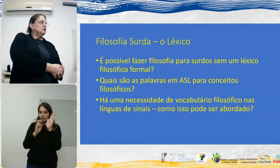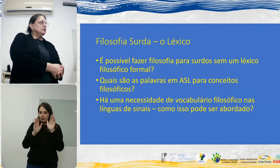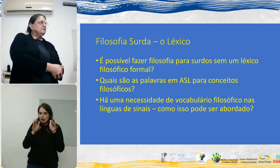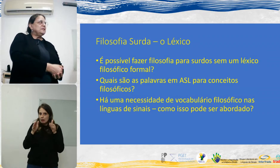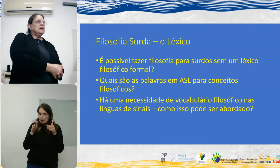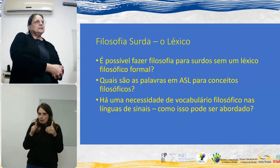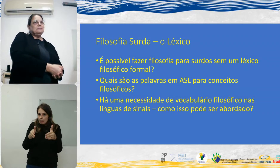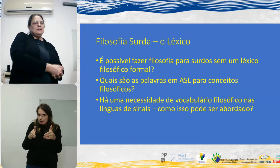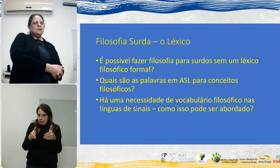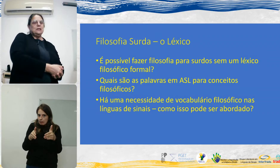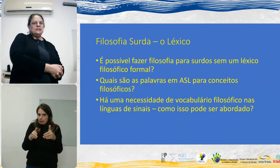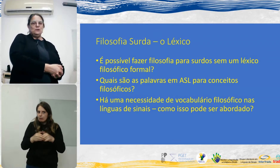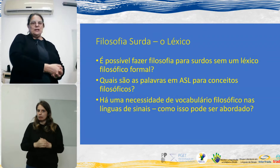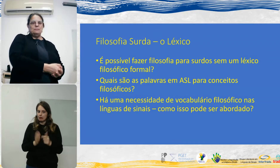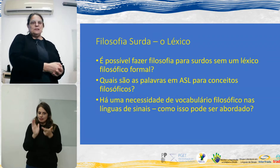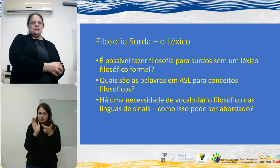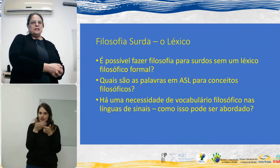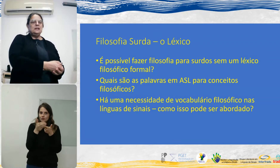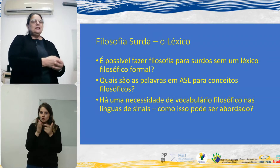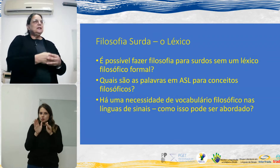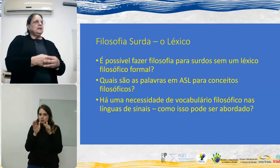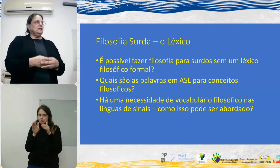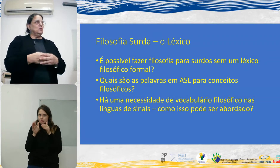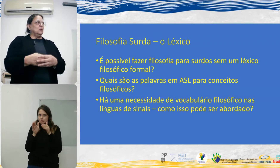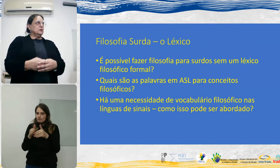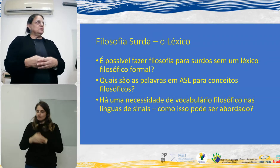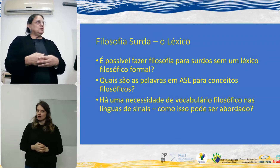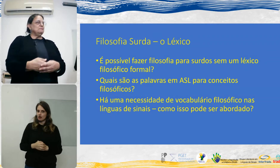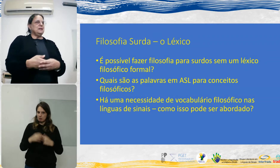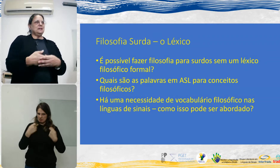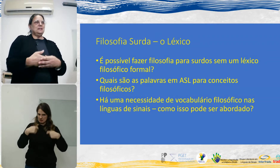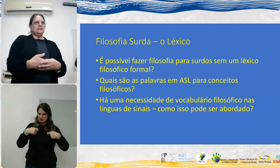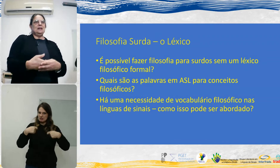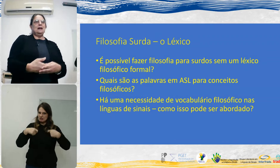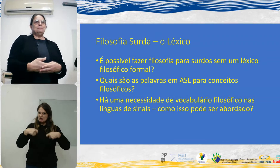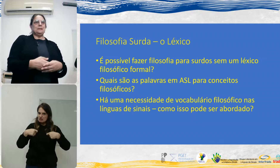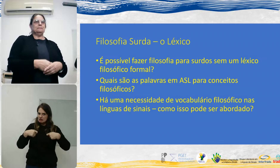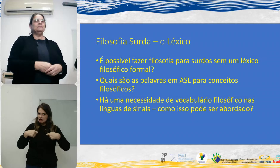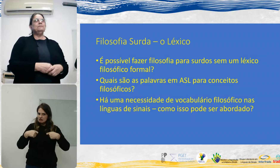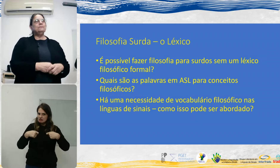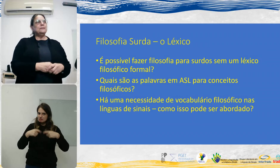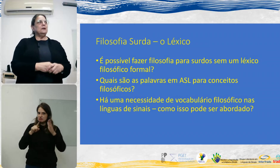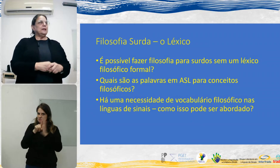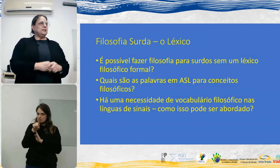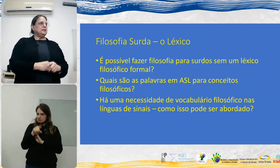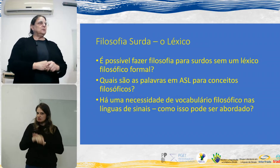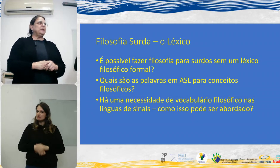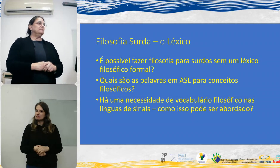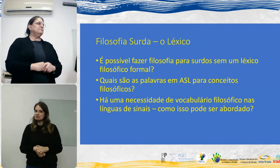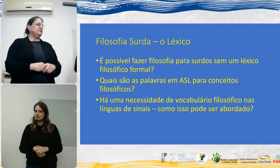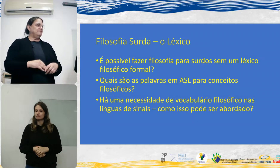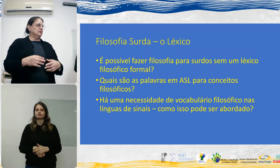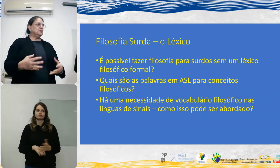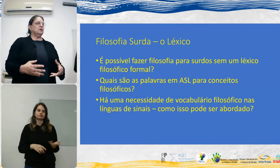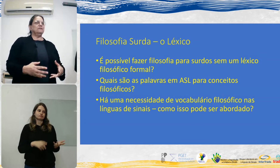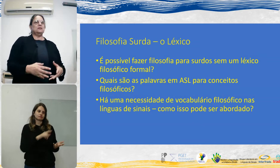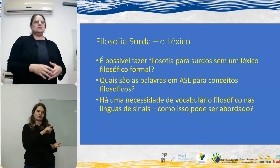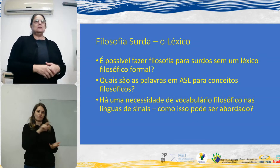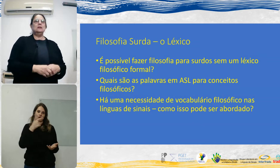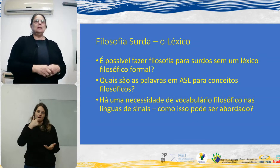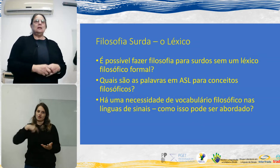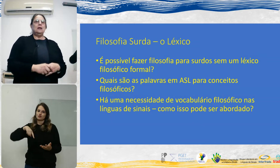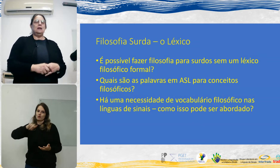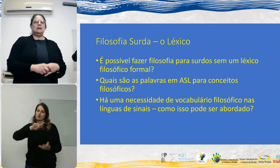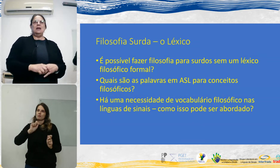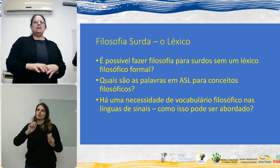hearing philosophy has specialized vocabulary, in order to make this happen? Now, I think we can be